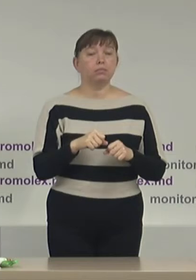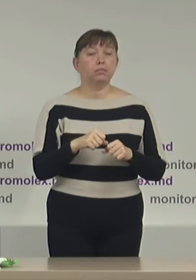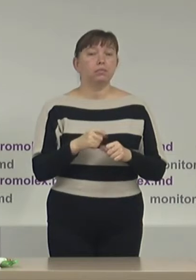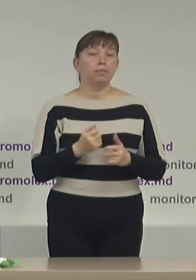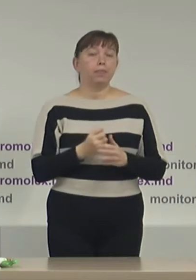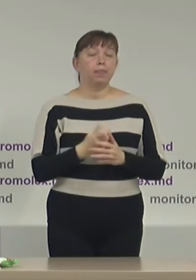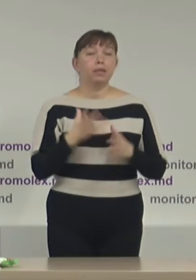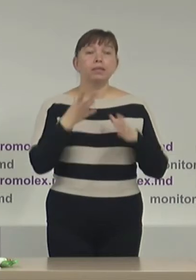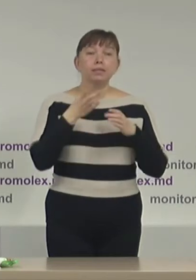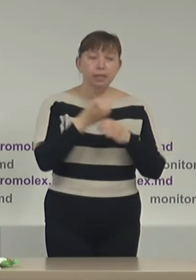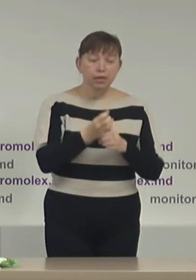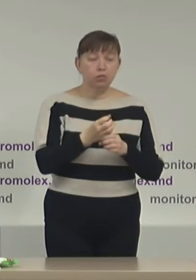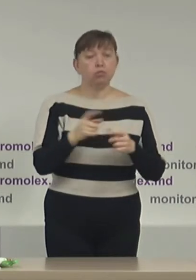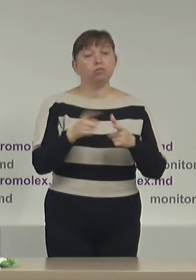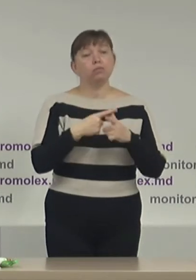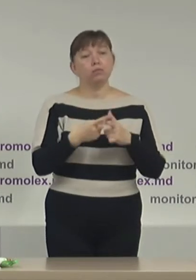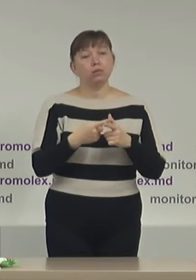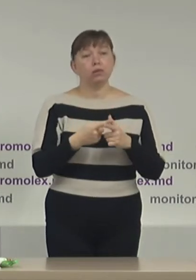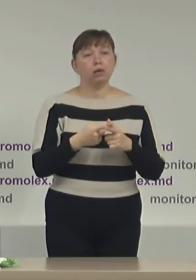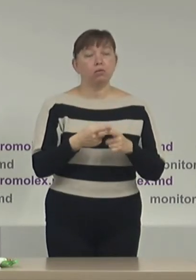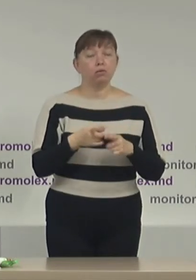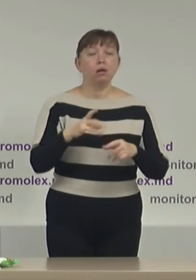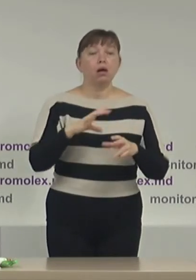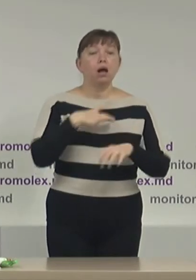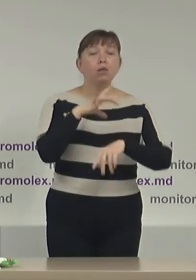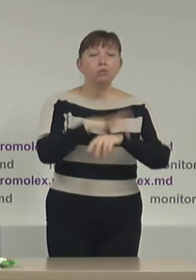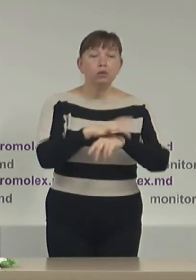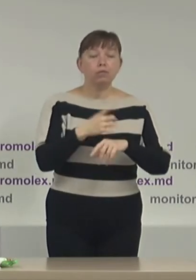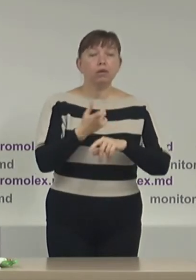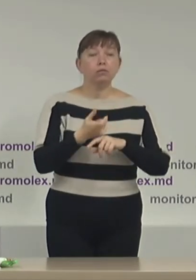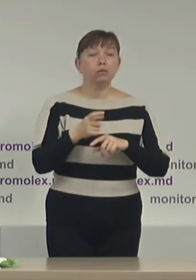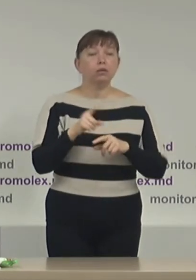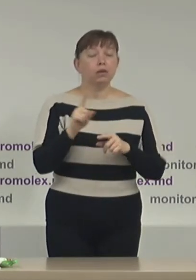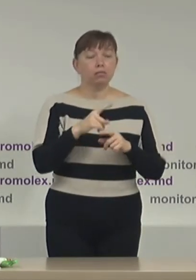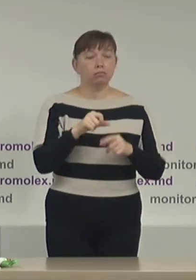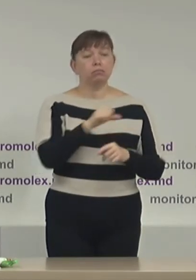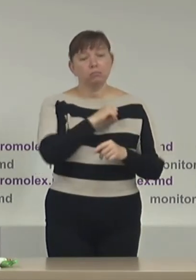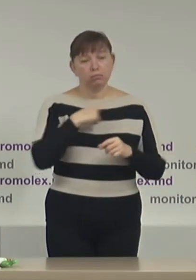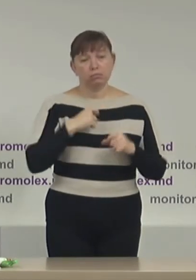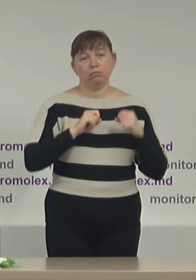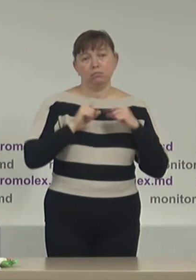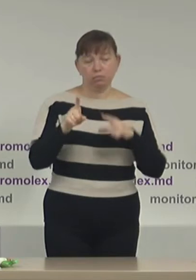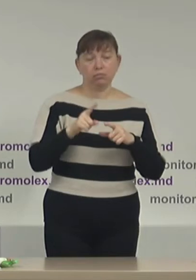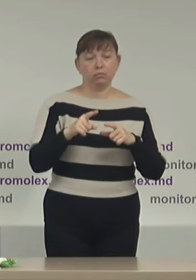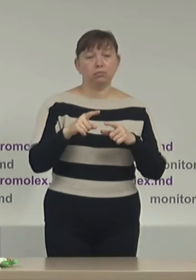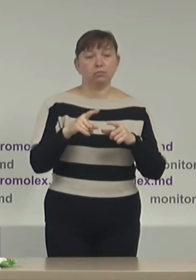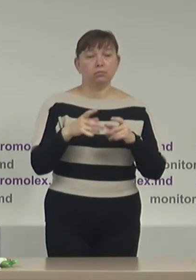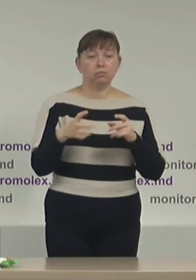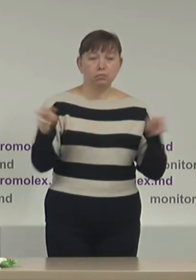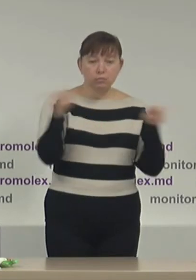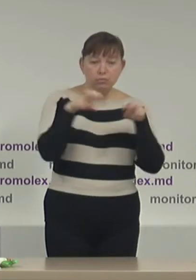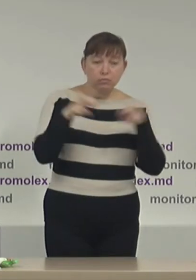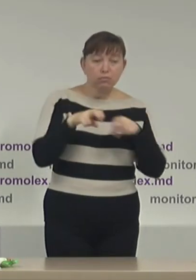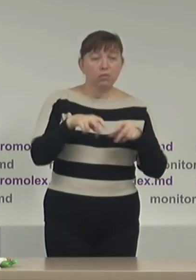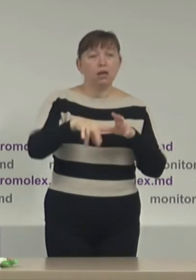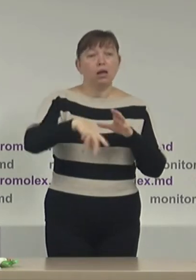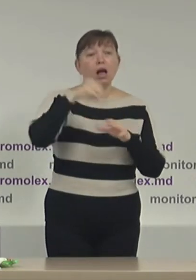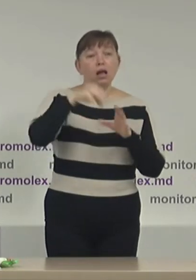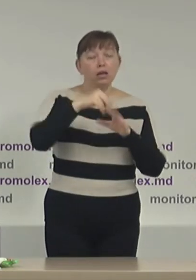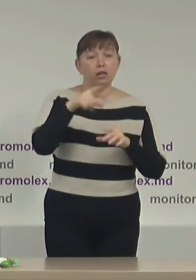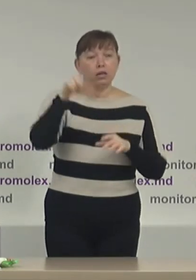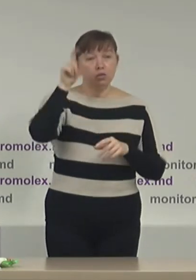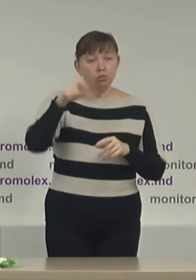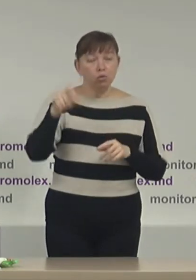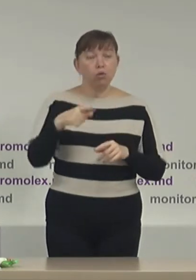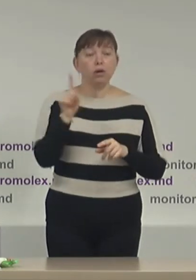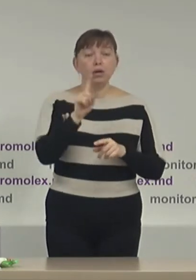We can conclude, or we have noticed several cases when voters